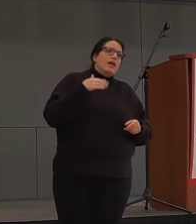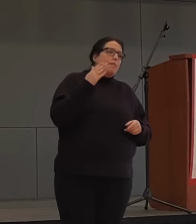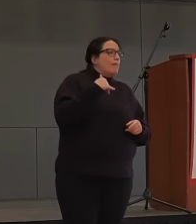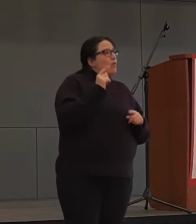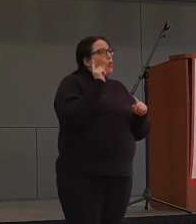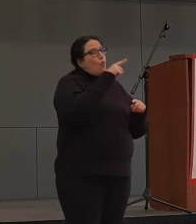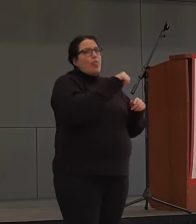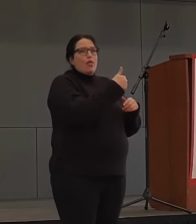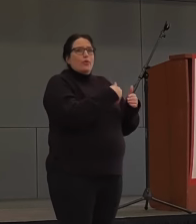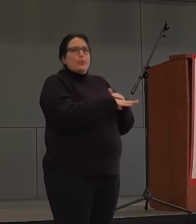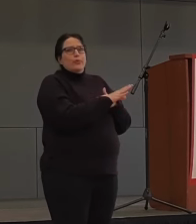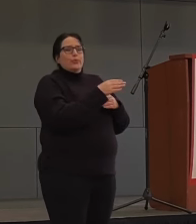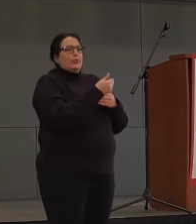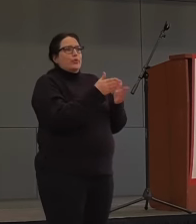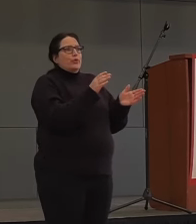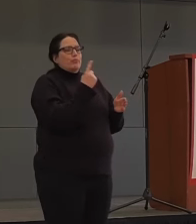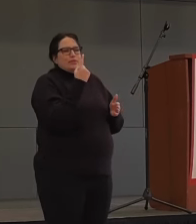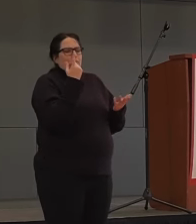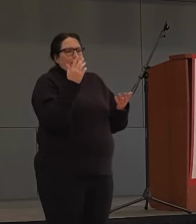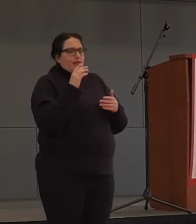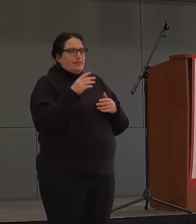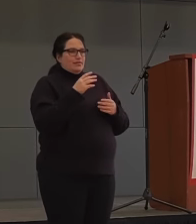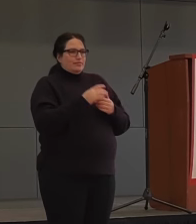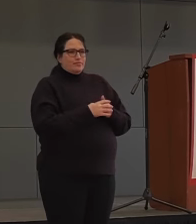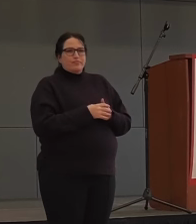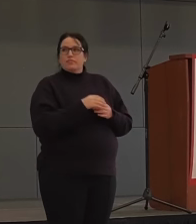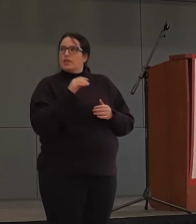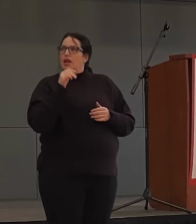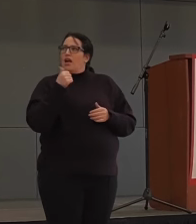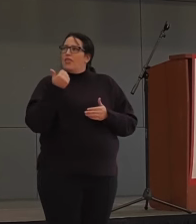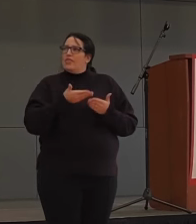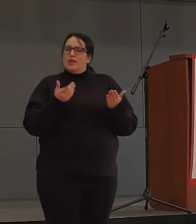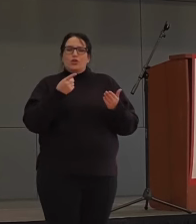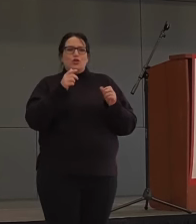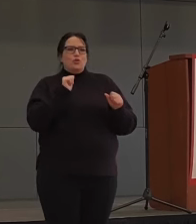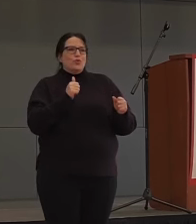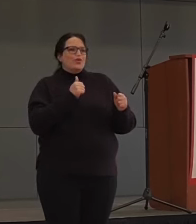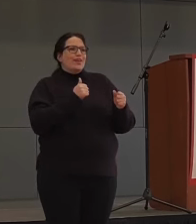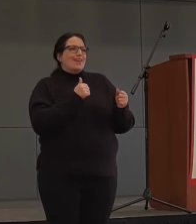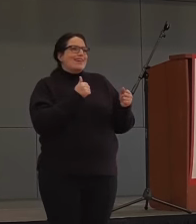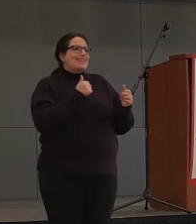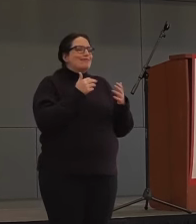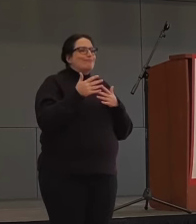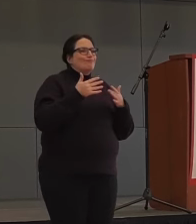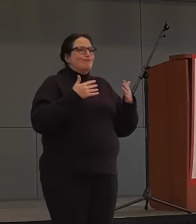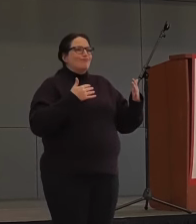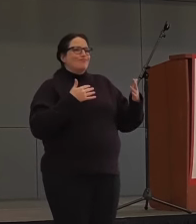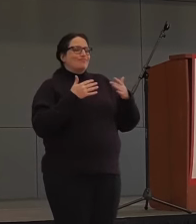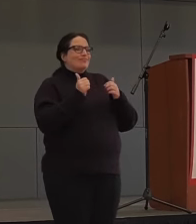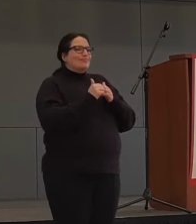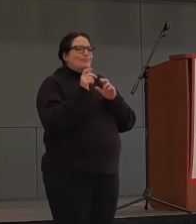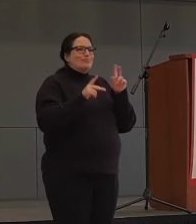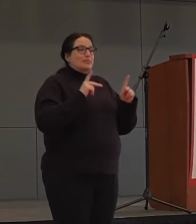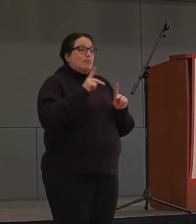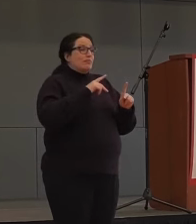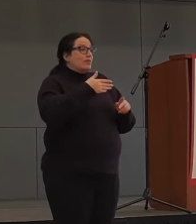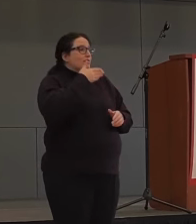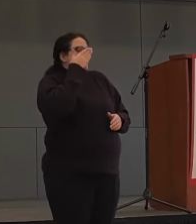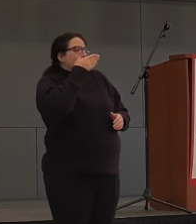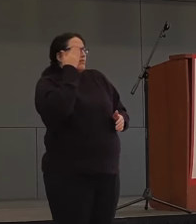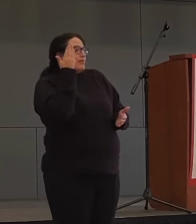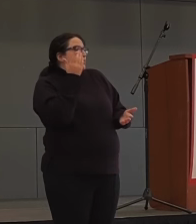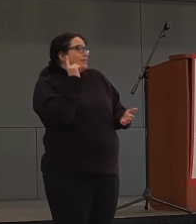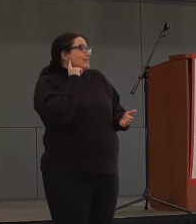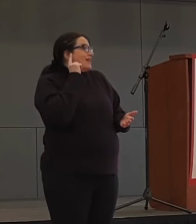So some ways that you can reminisce with people. Certainly music, we've talked about that. Smells, sounds, photographs,